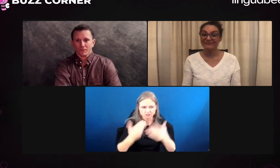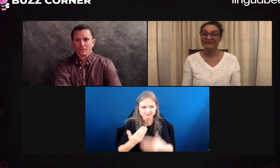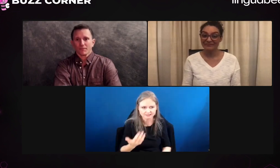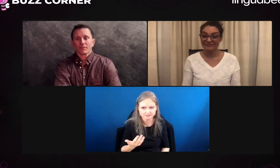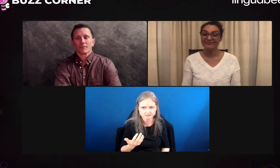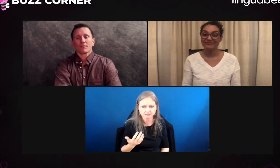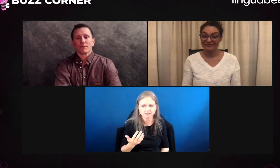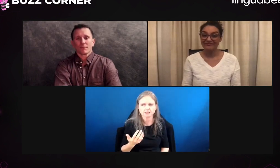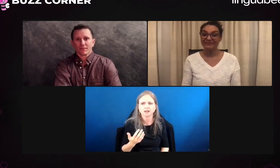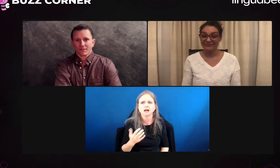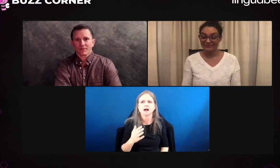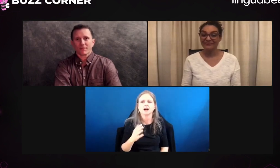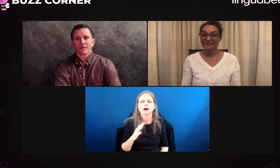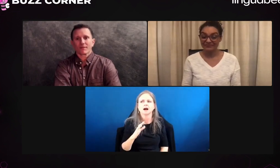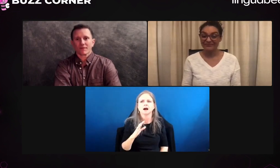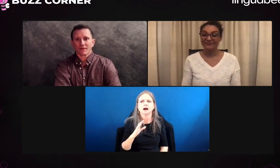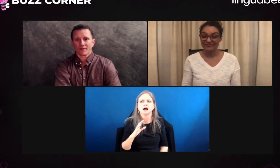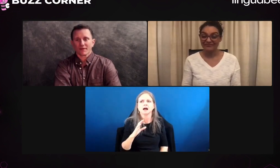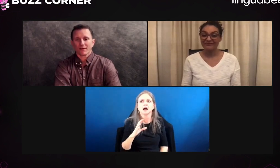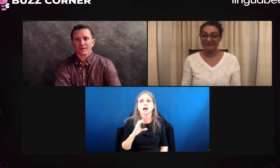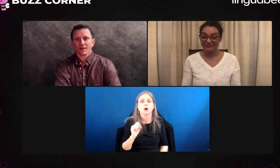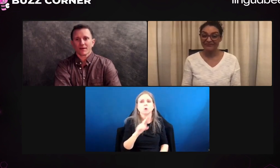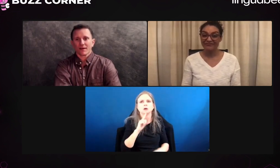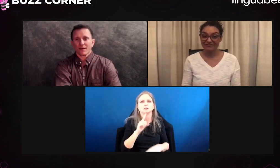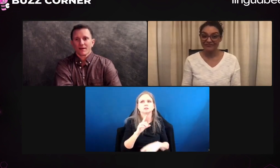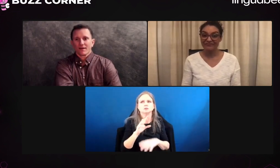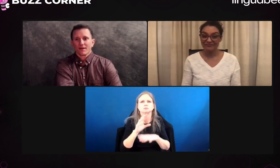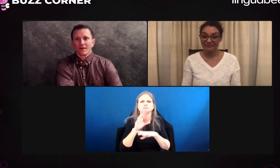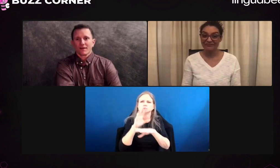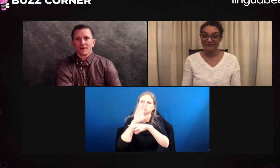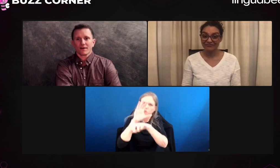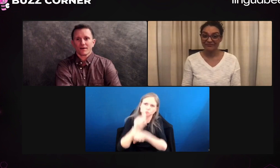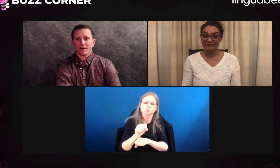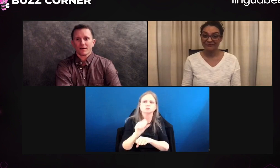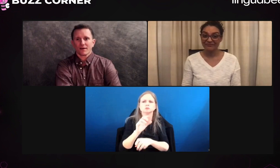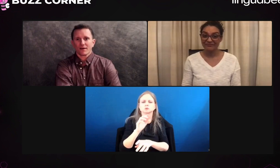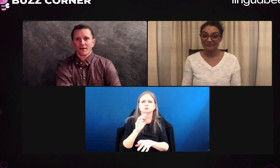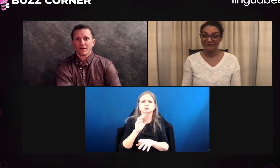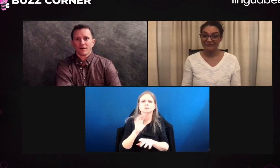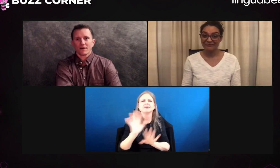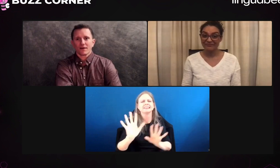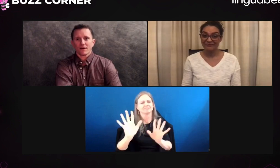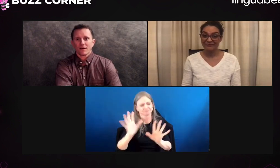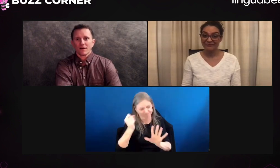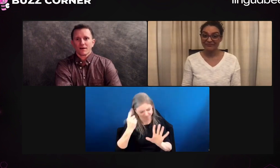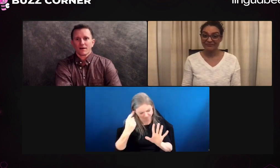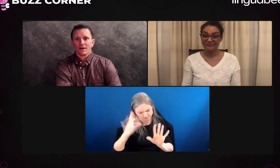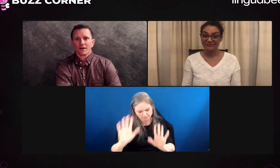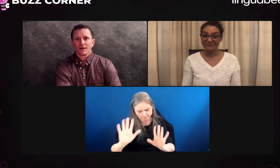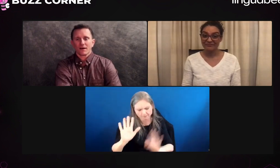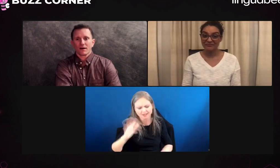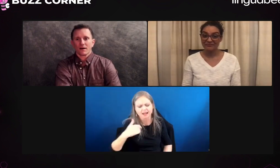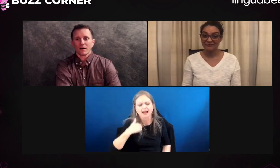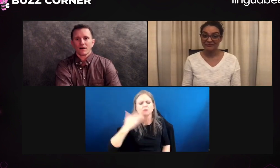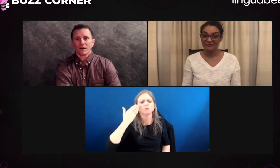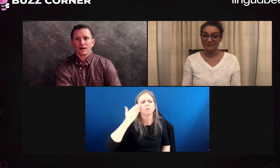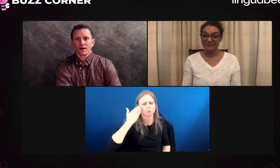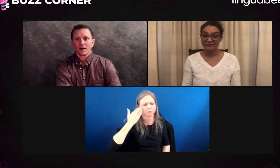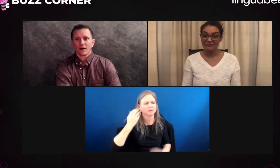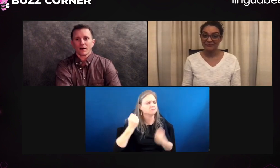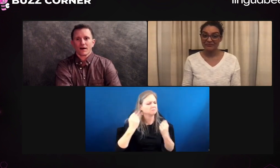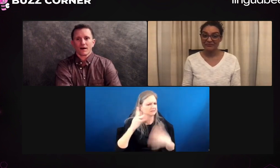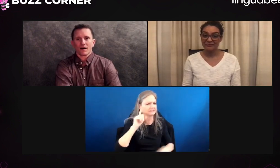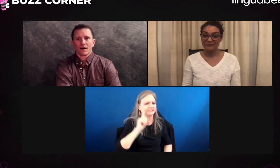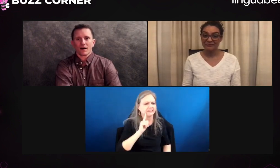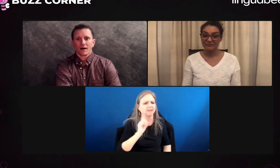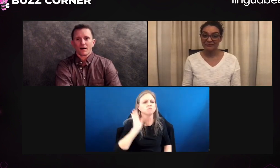having lazy that about it. Yeah. control and having that stranglehold on the communication process. And so